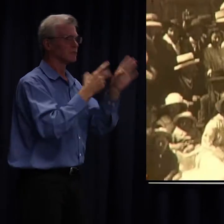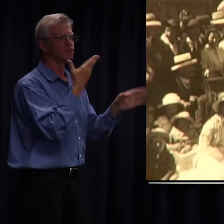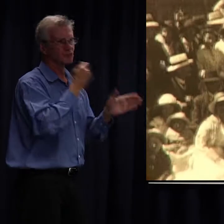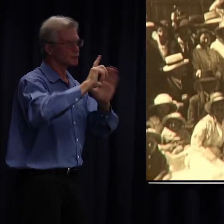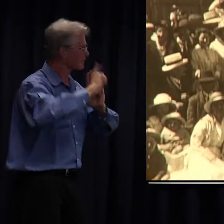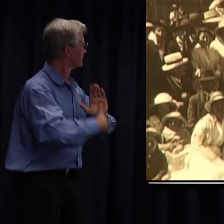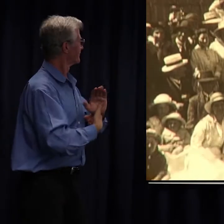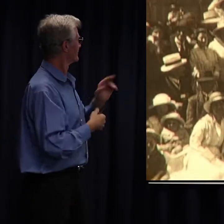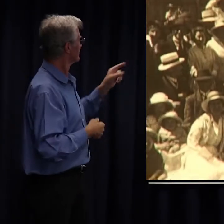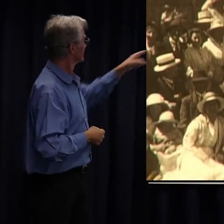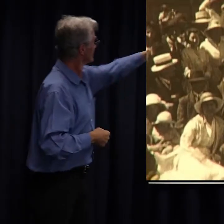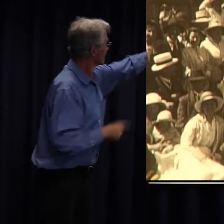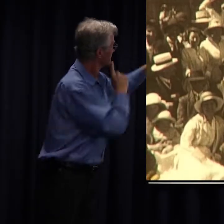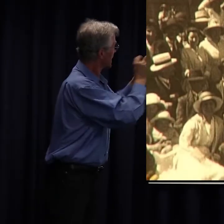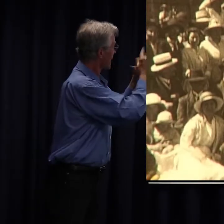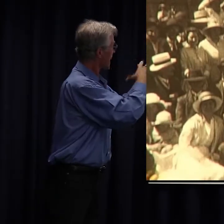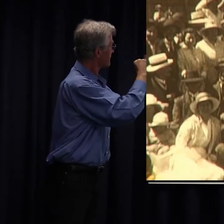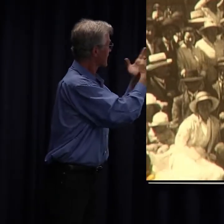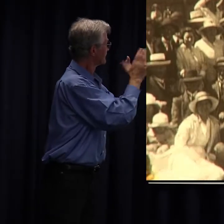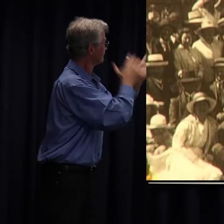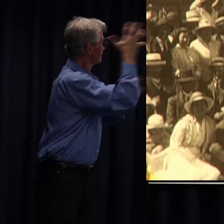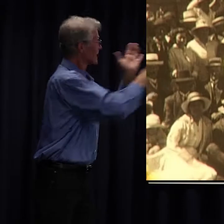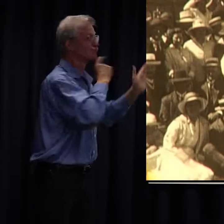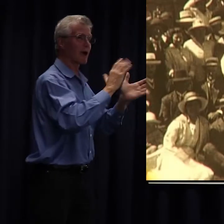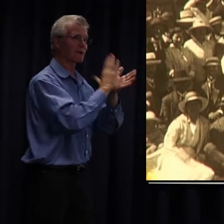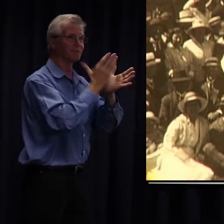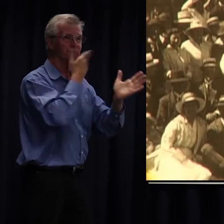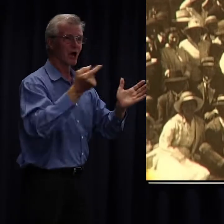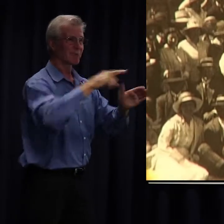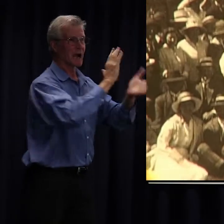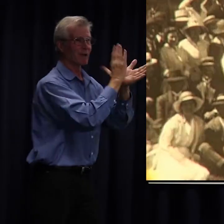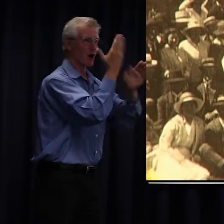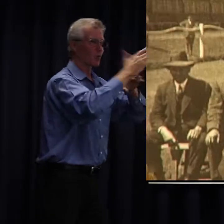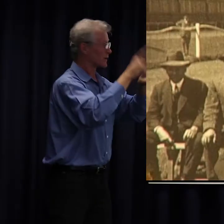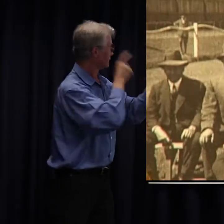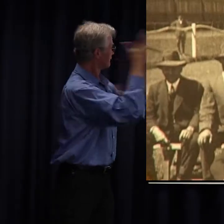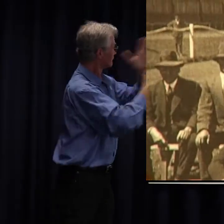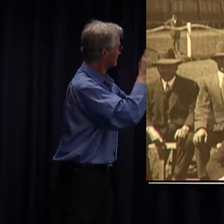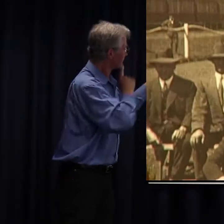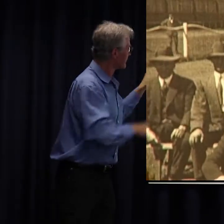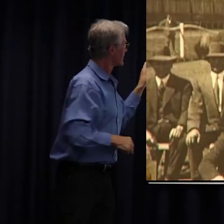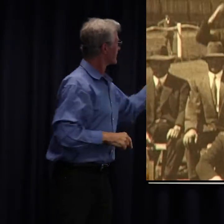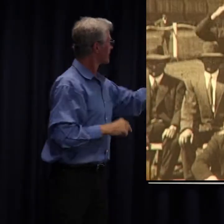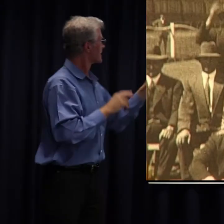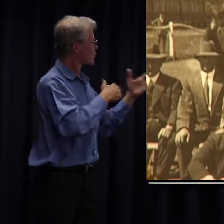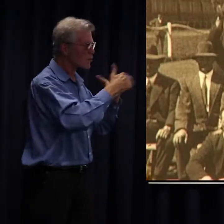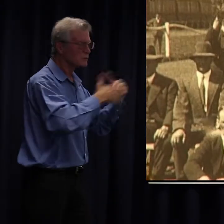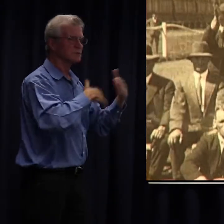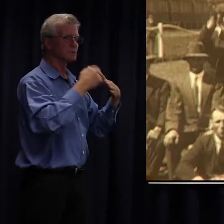Now we've got our sporting events. We had a biannual cricket match, and it's held in January, and they're saying